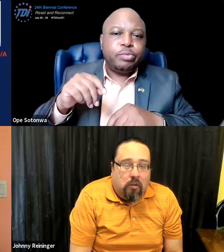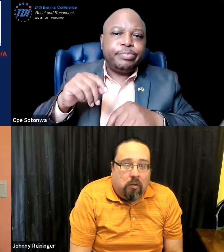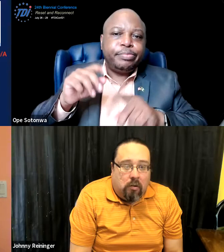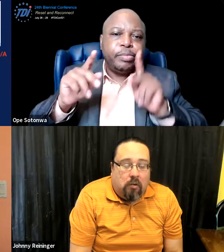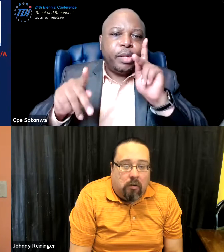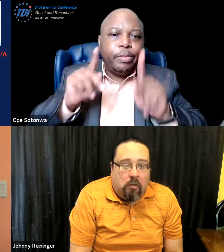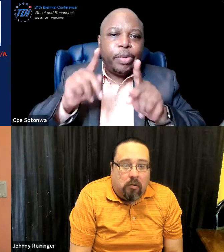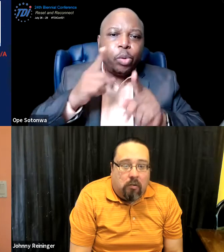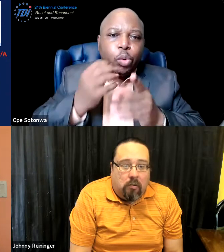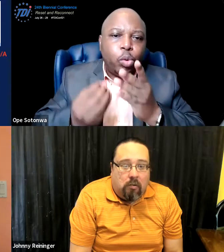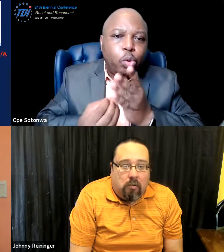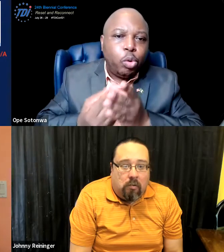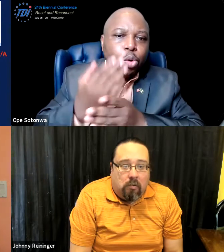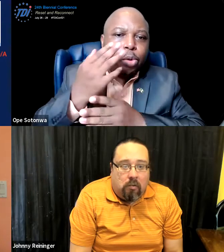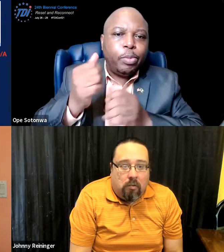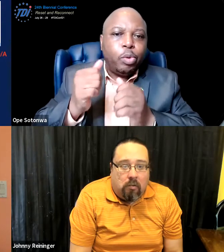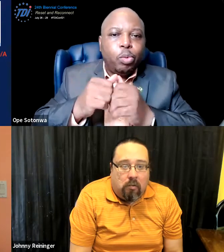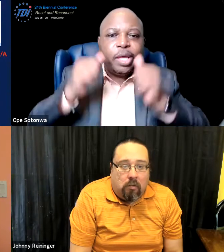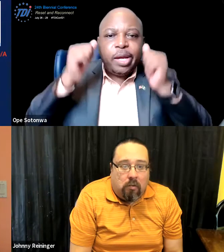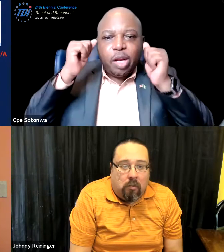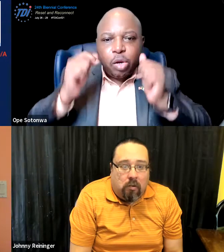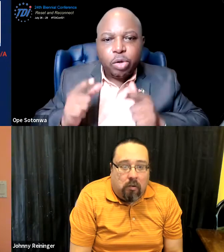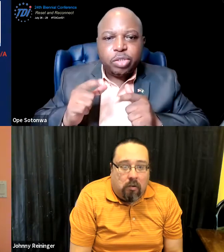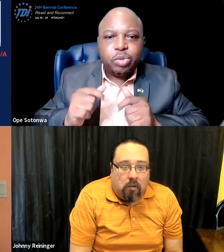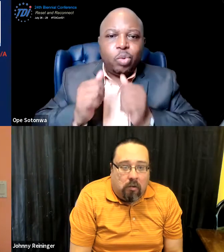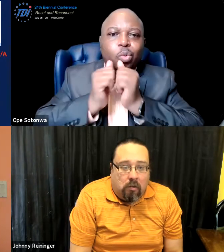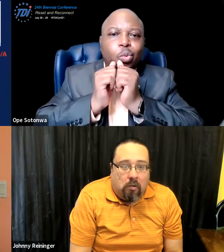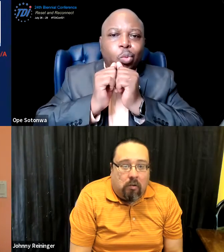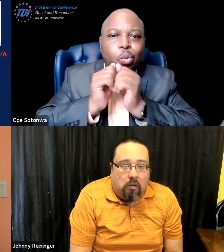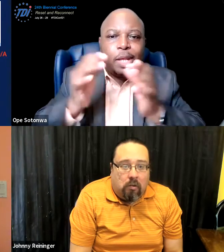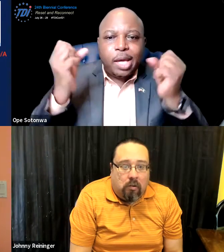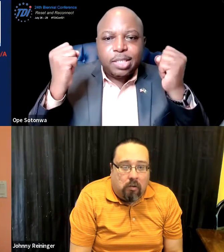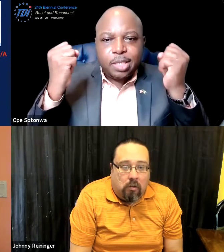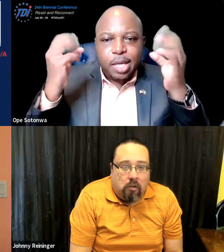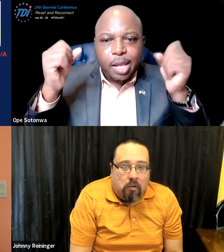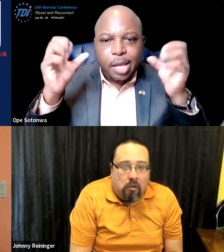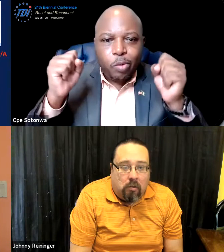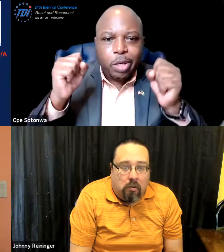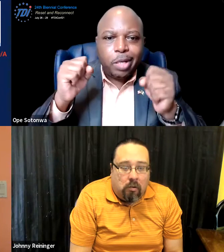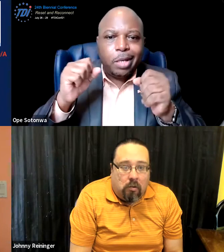so there has to be a better approach to a diversity of people, especially